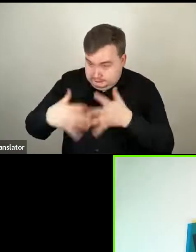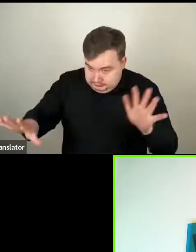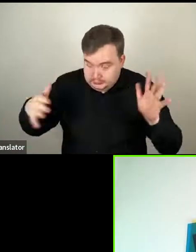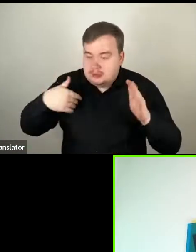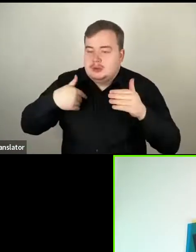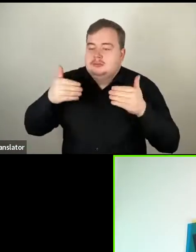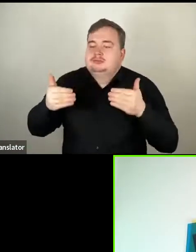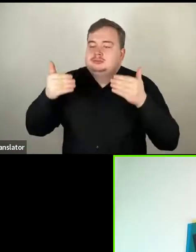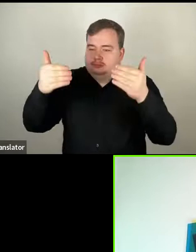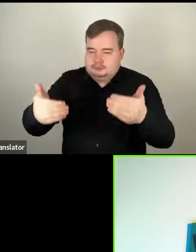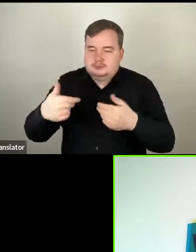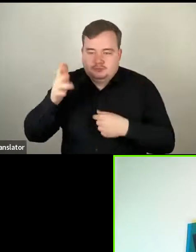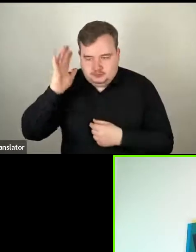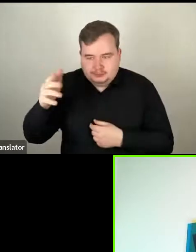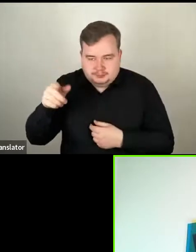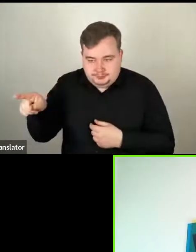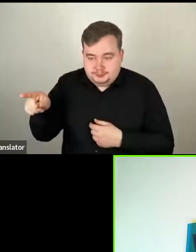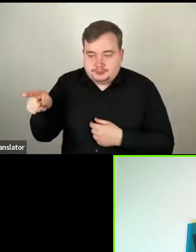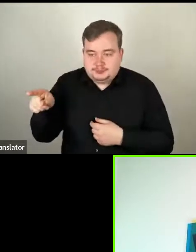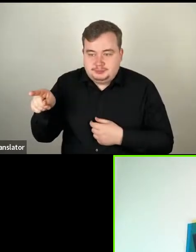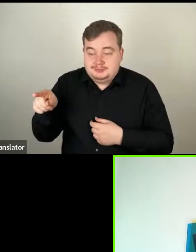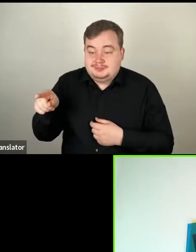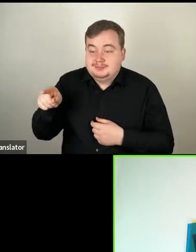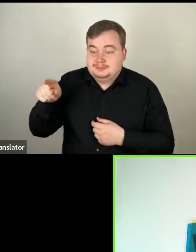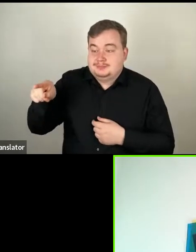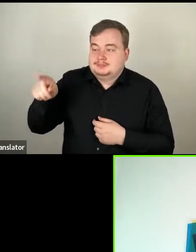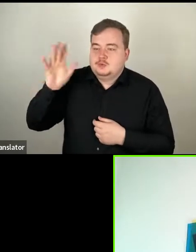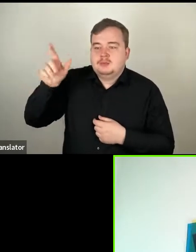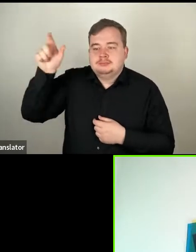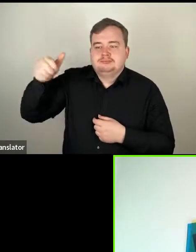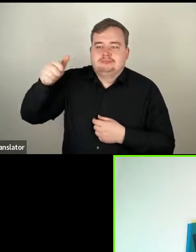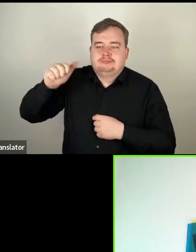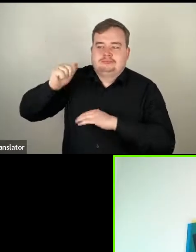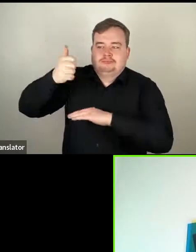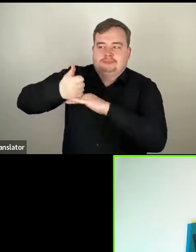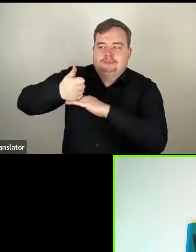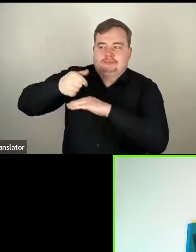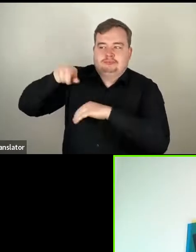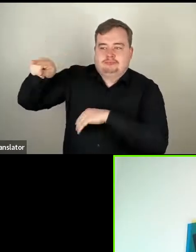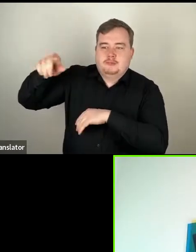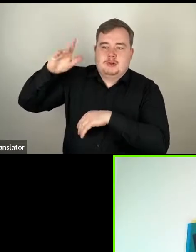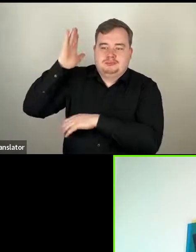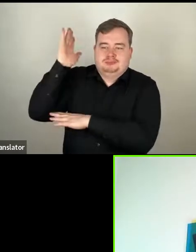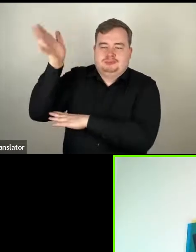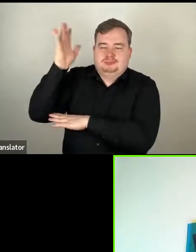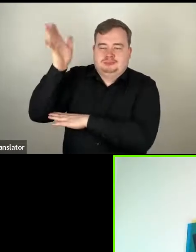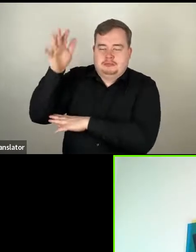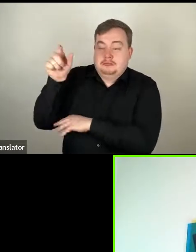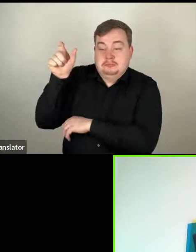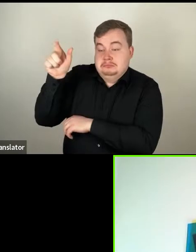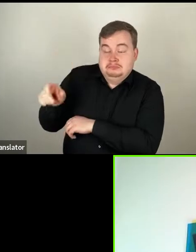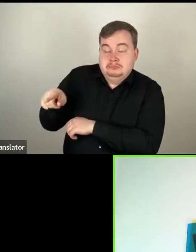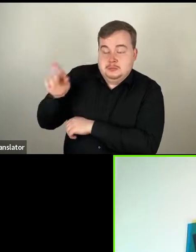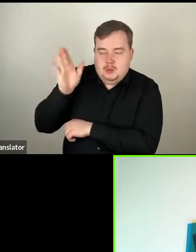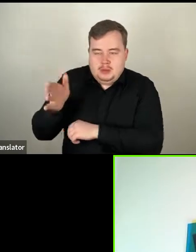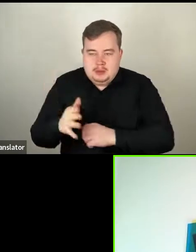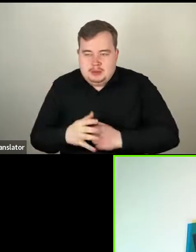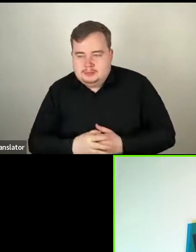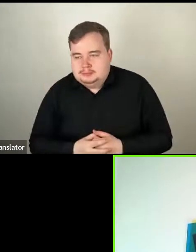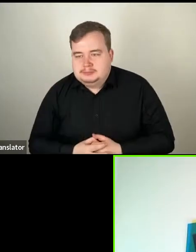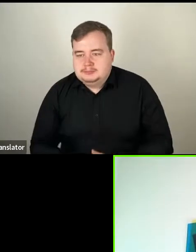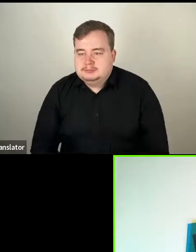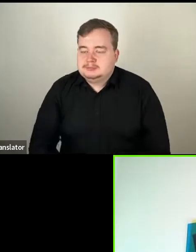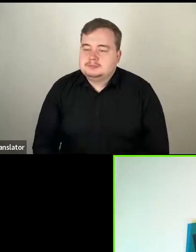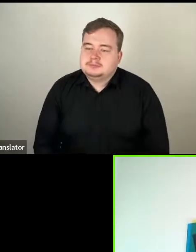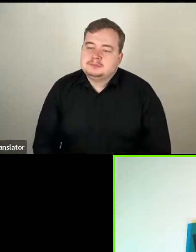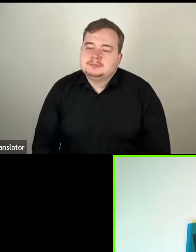Canada and OSCE PA Special Representative on Gender Issues, Clodilda Bushka, member